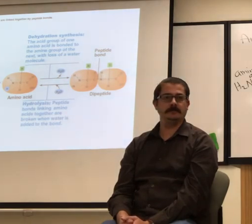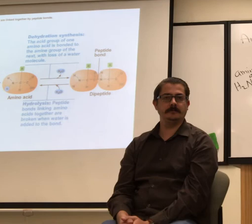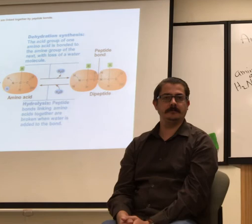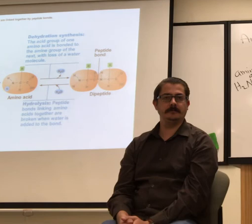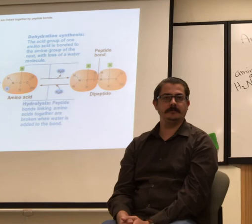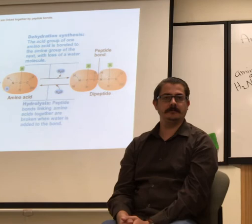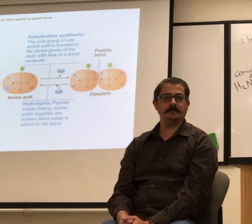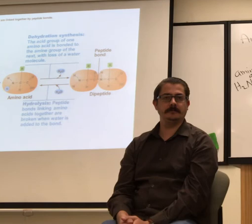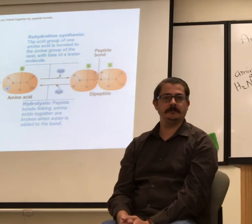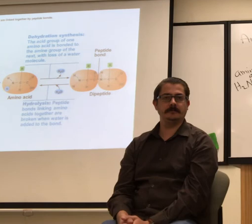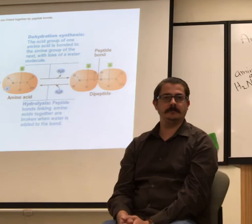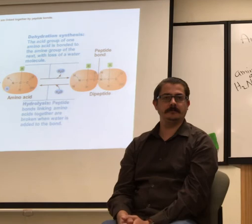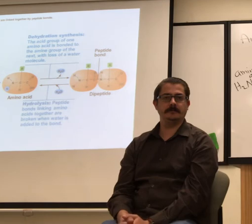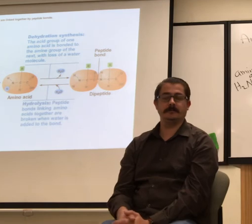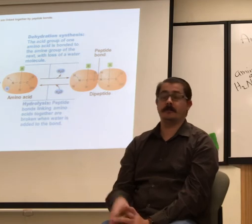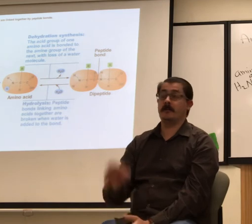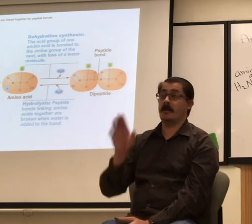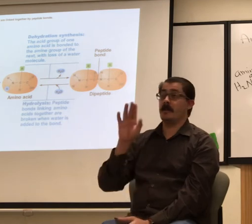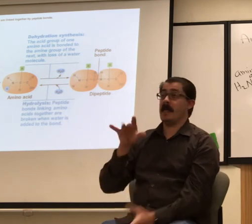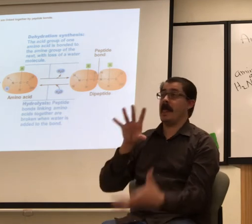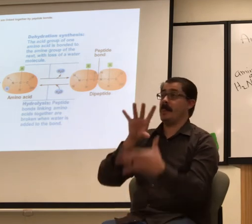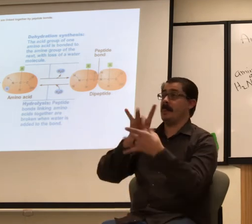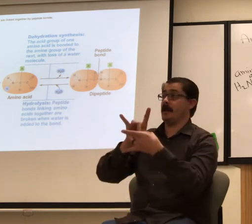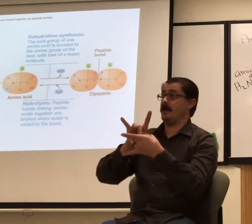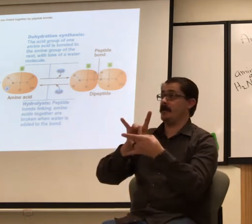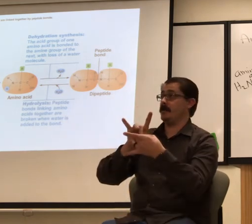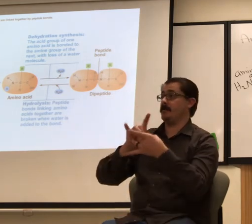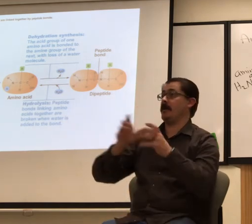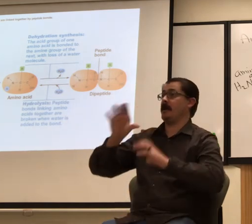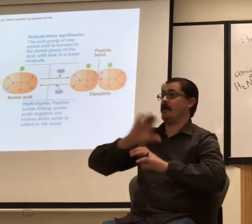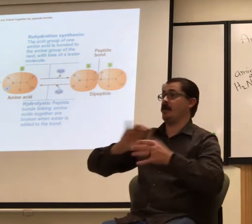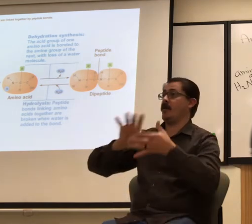And the name of the chemical bond that links together